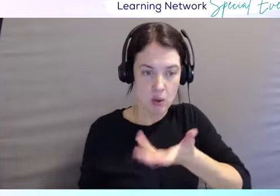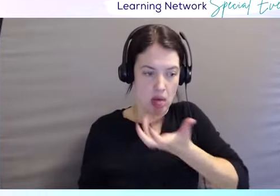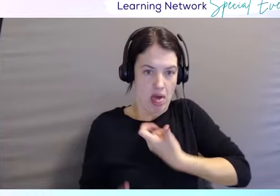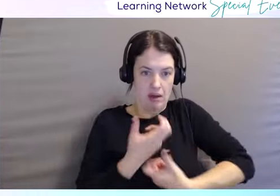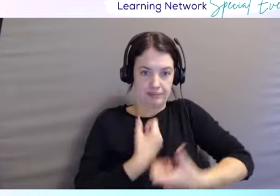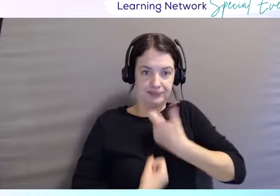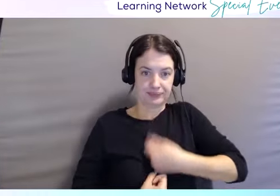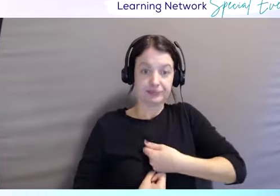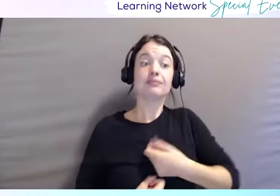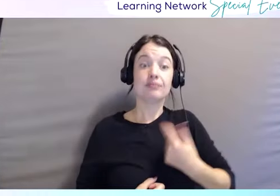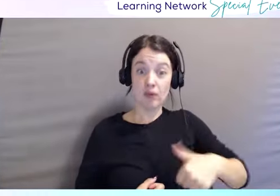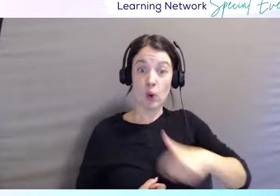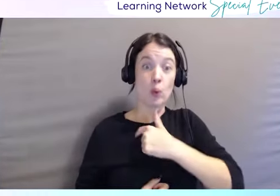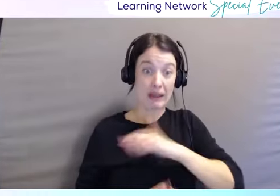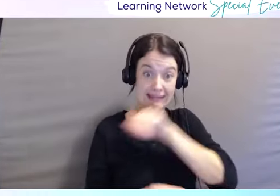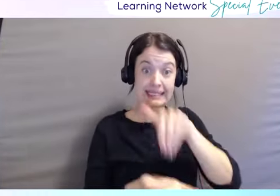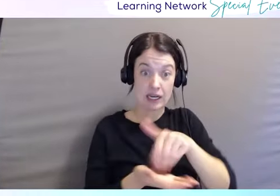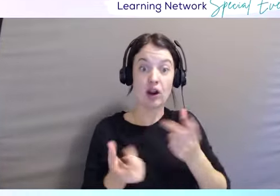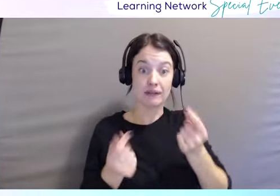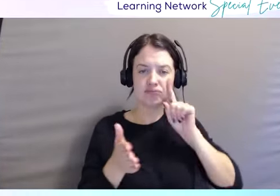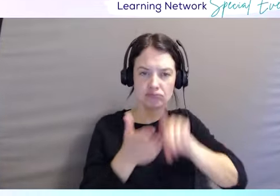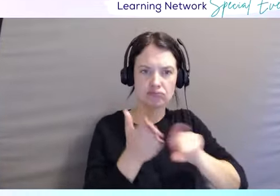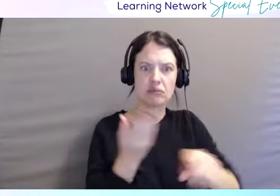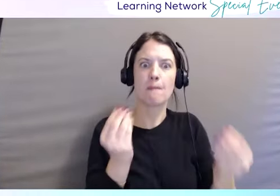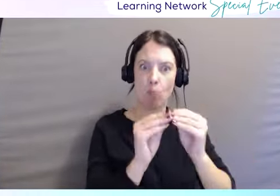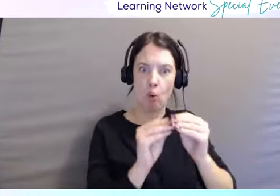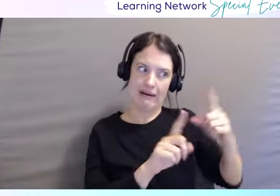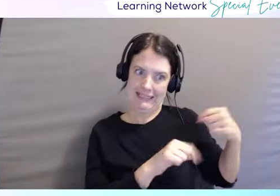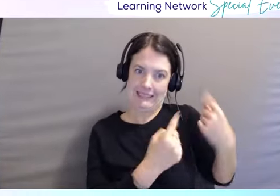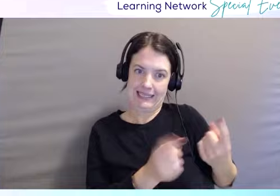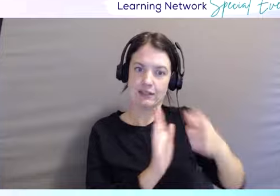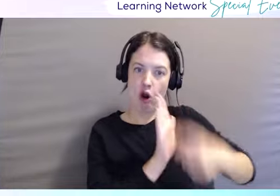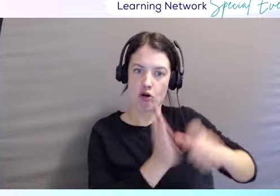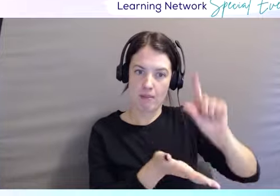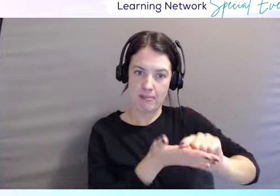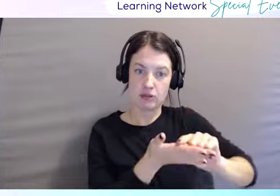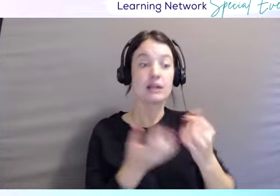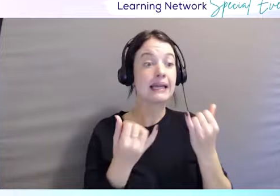detail in the years since that book was published. And we found that tobacco use and now vaping nicotine is